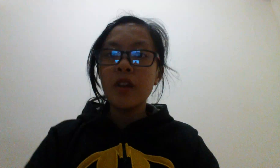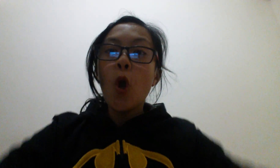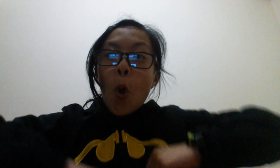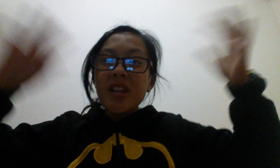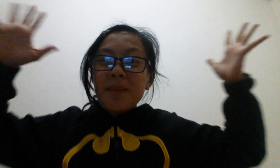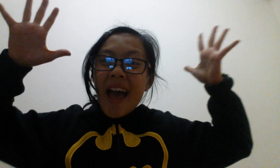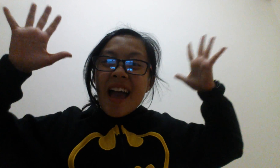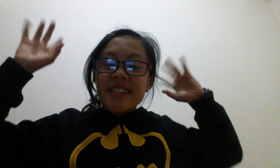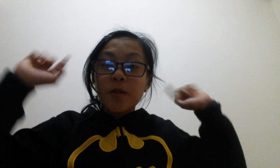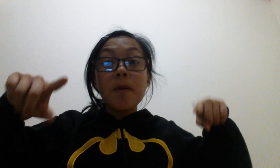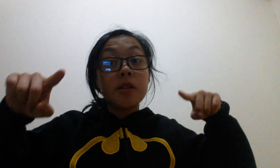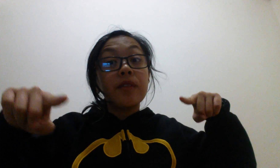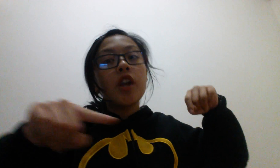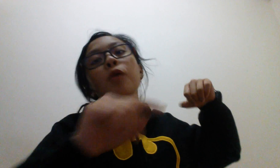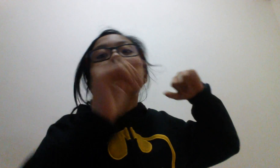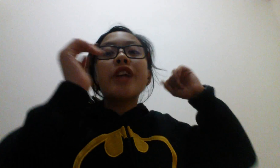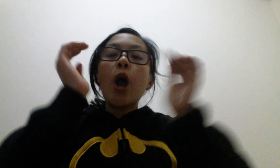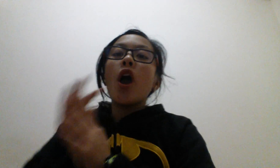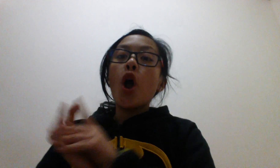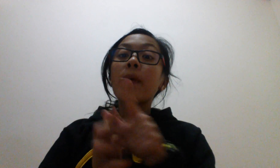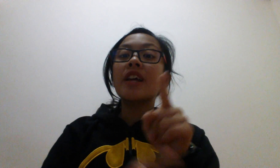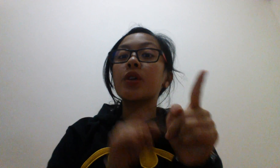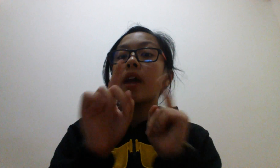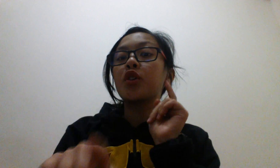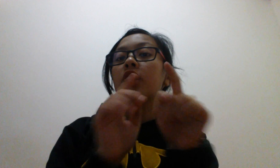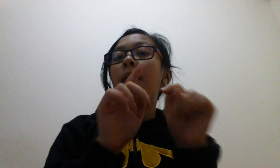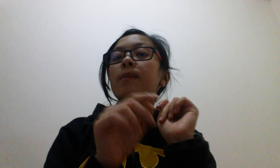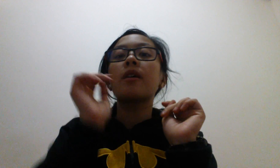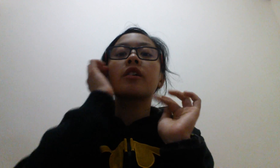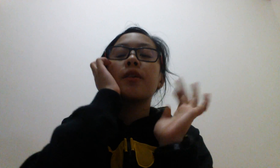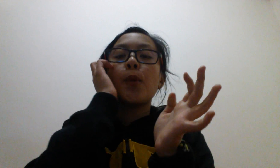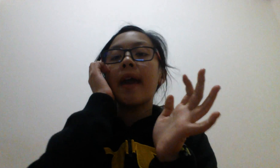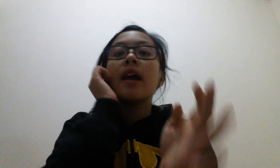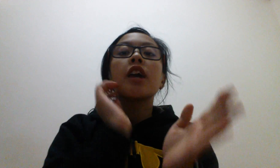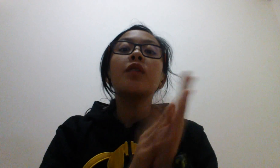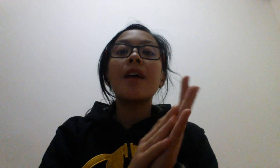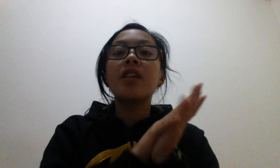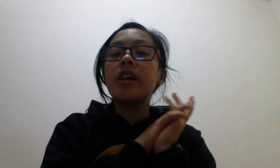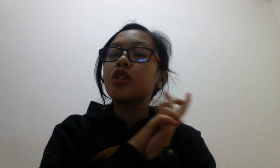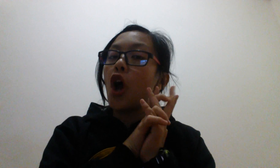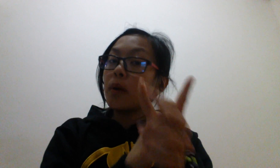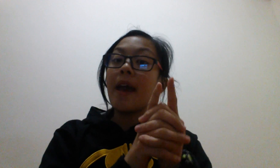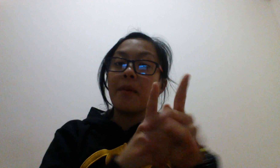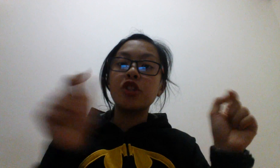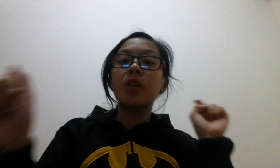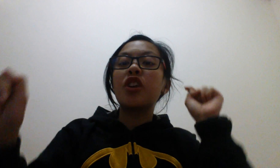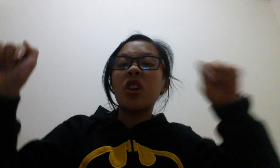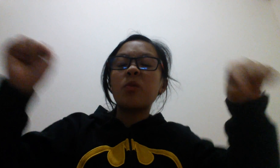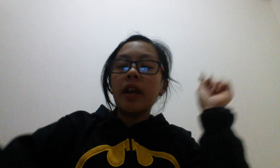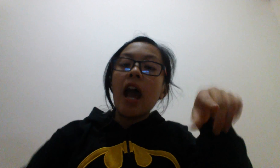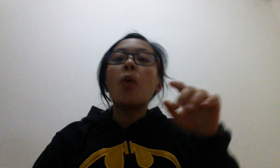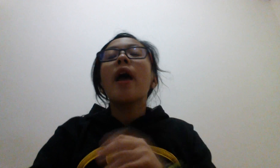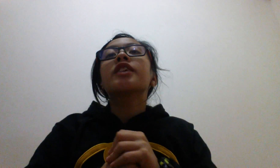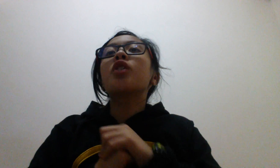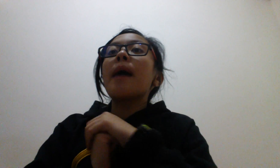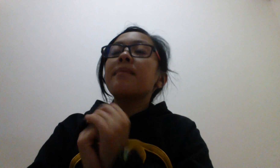What's up guys? So we're going back to my video. So, hope you guys already entered the Captain America giveaway. If you haven't, it's okay because you can enter it right now. So instead